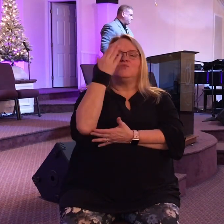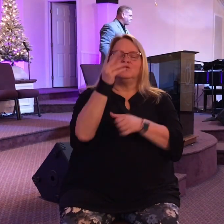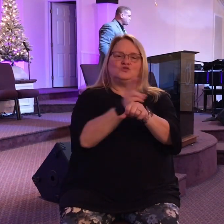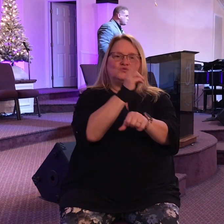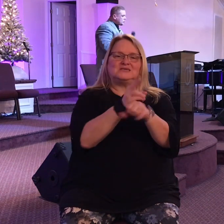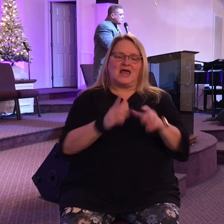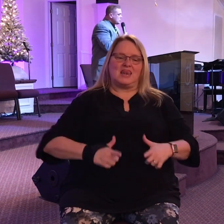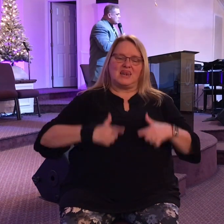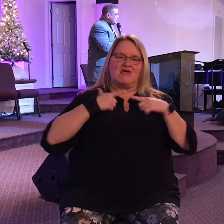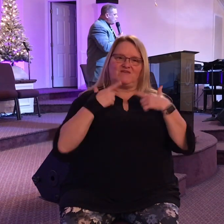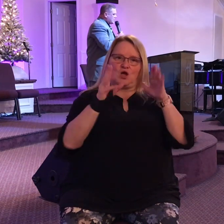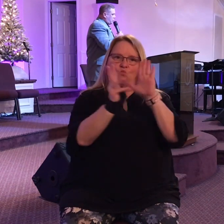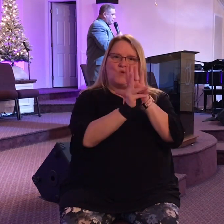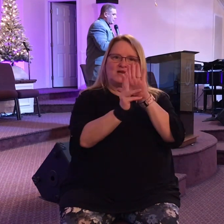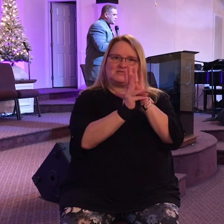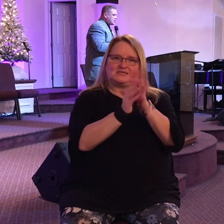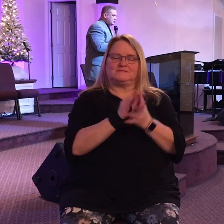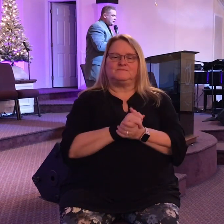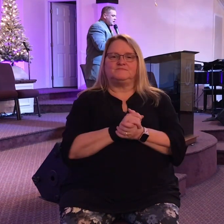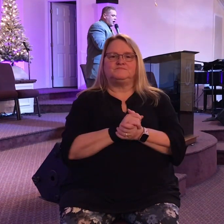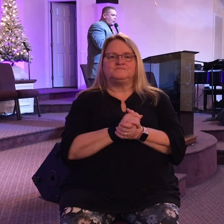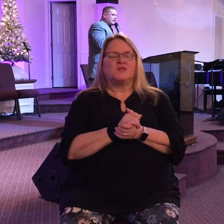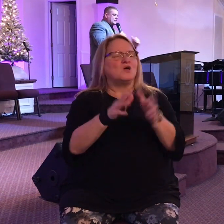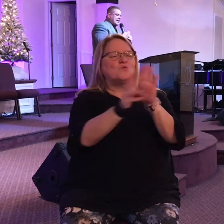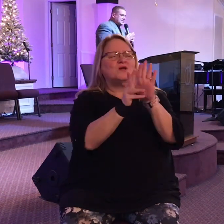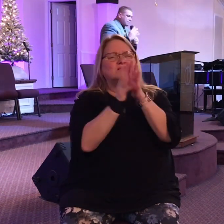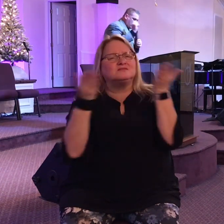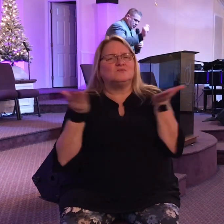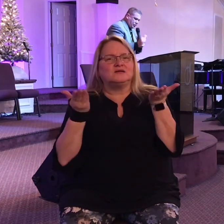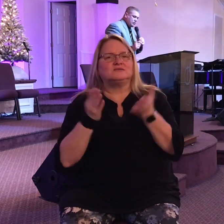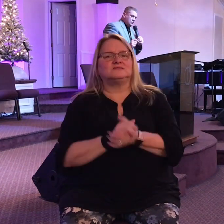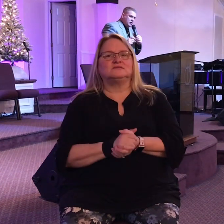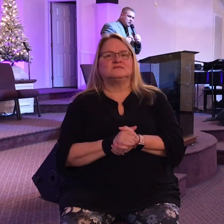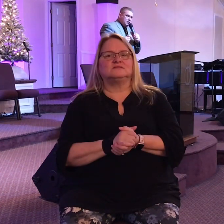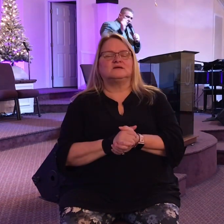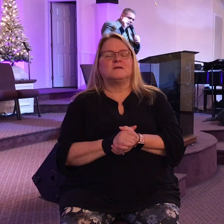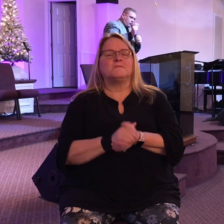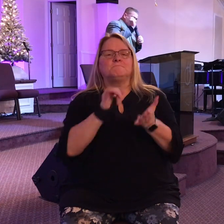witnesses. What is a witness? A witness has personal,